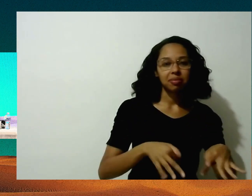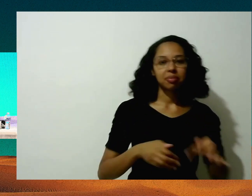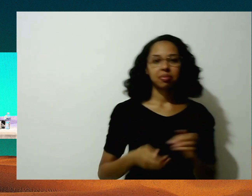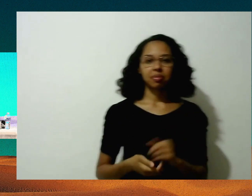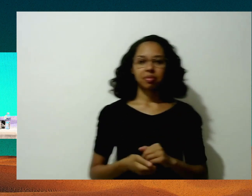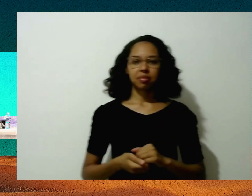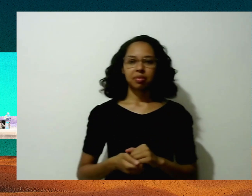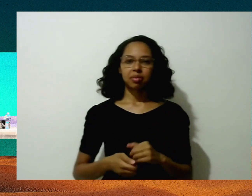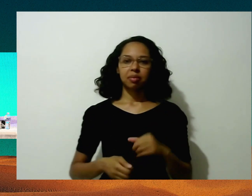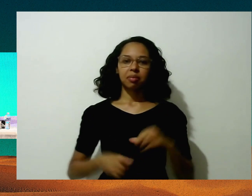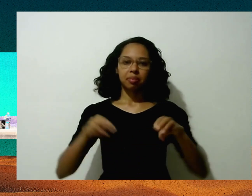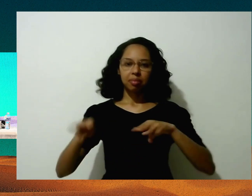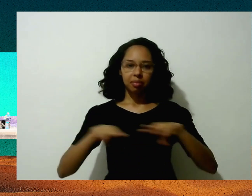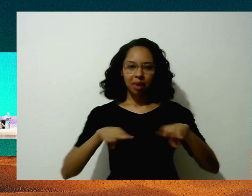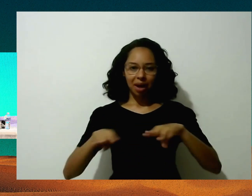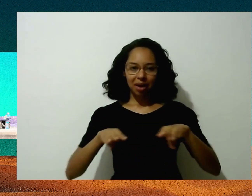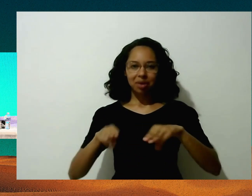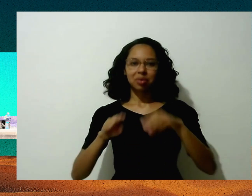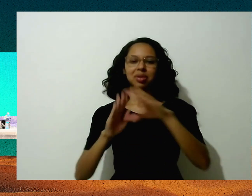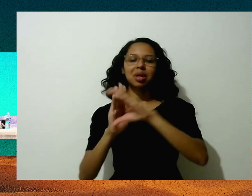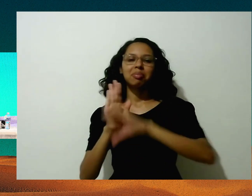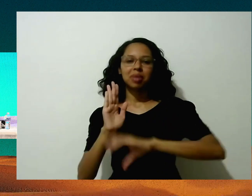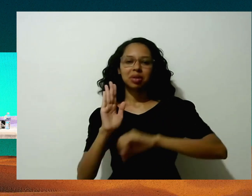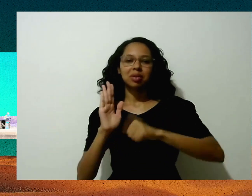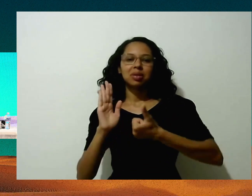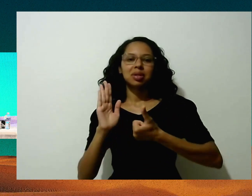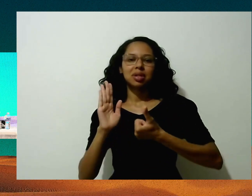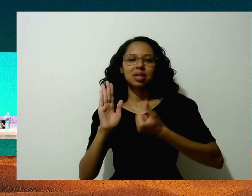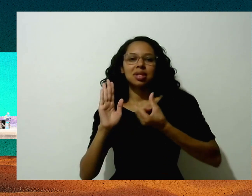não posso deixar de falar Marcos 16, I